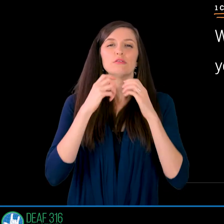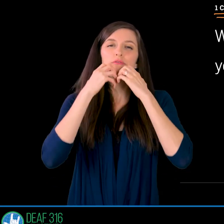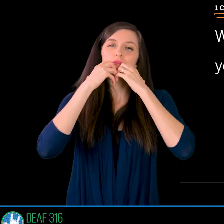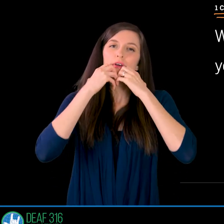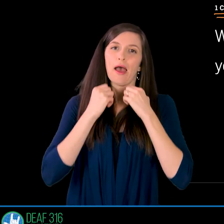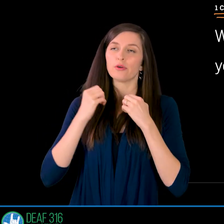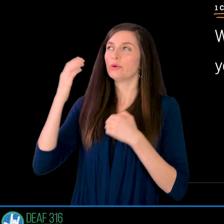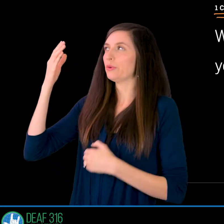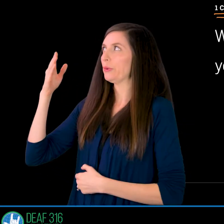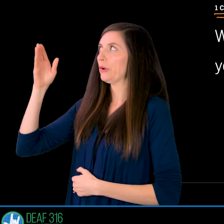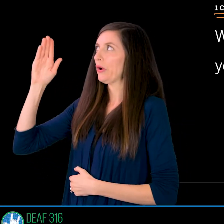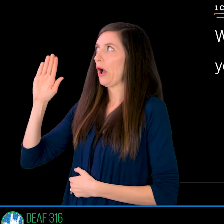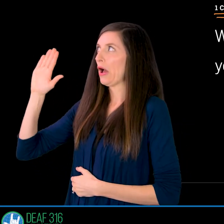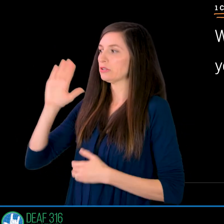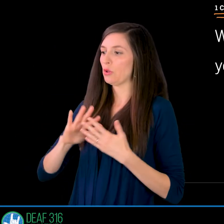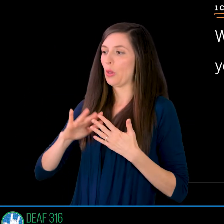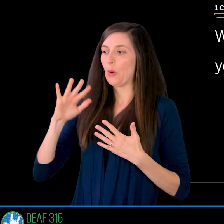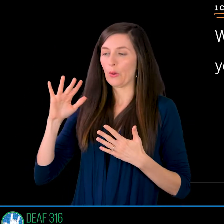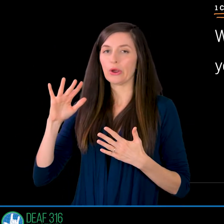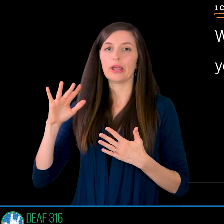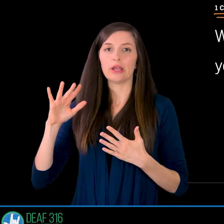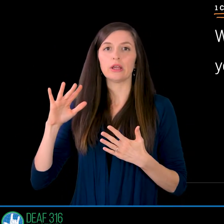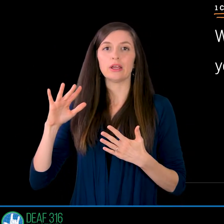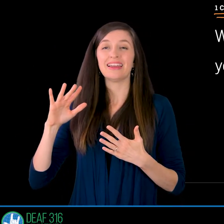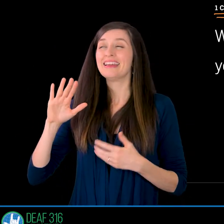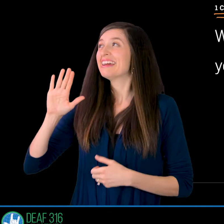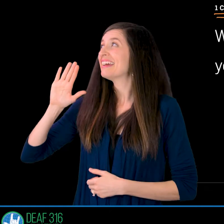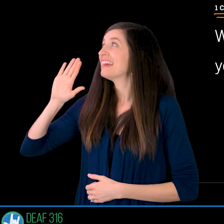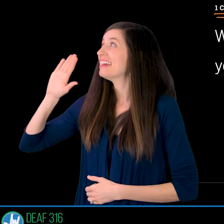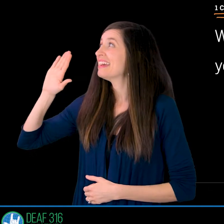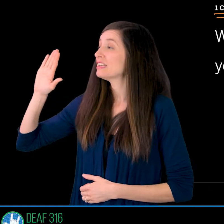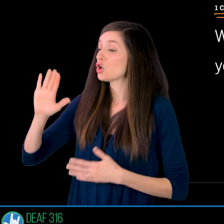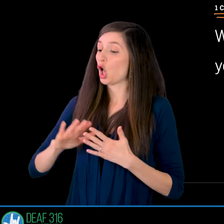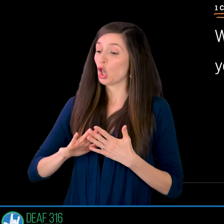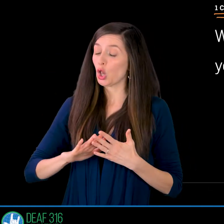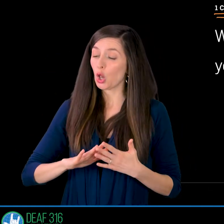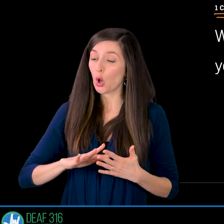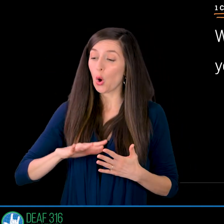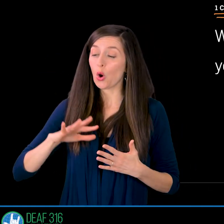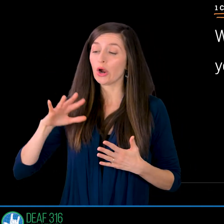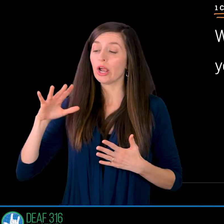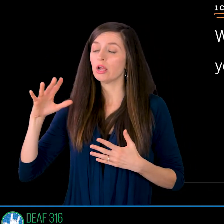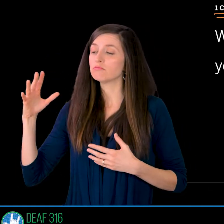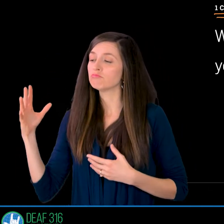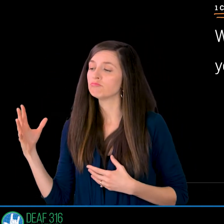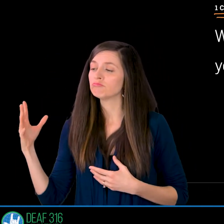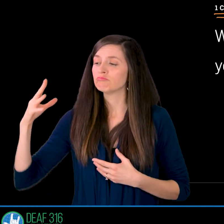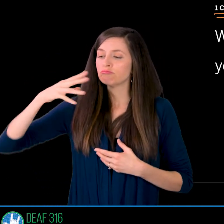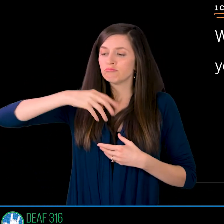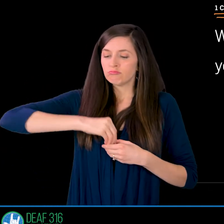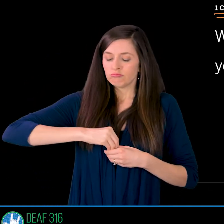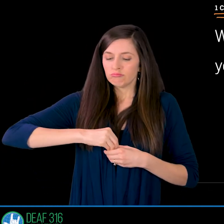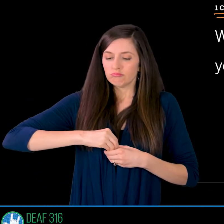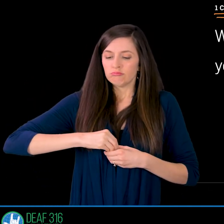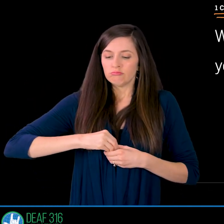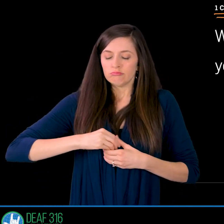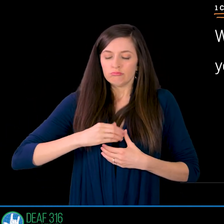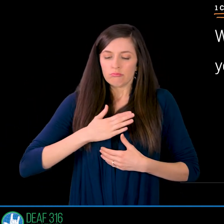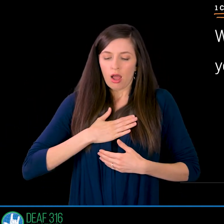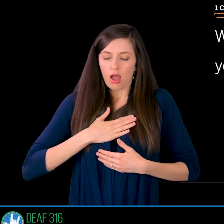glory of God. You treasure the glory of God. The glory of God is your